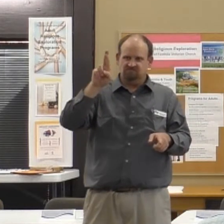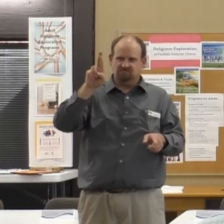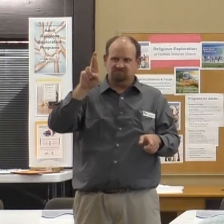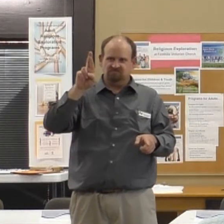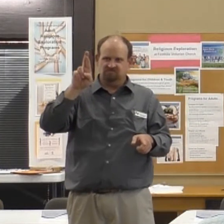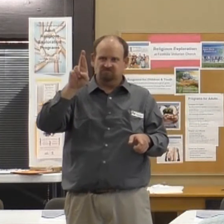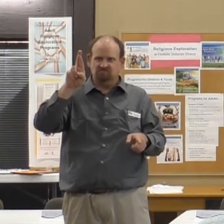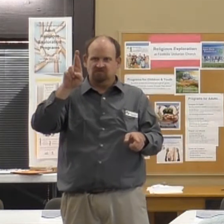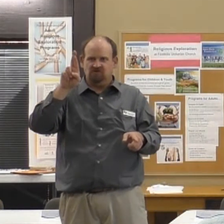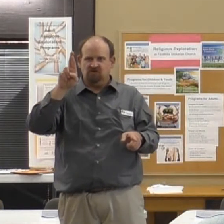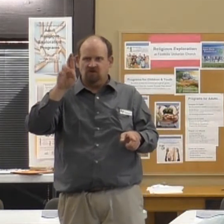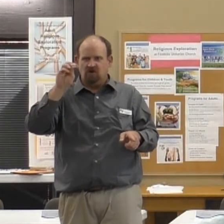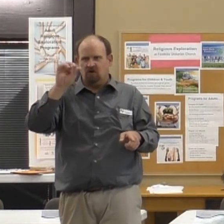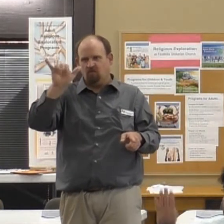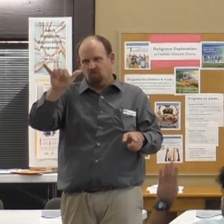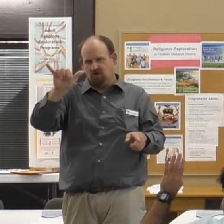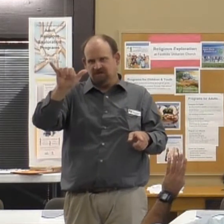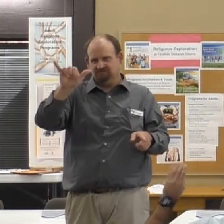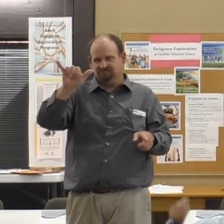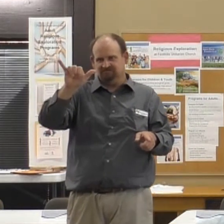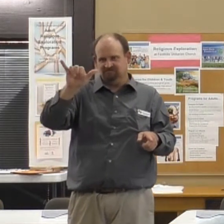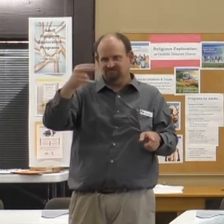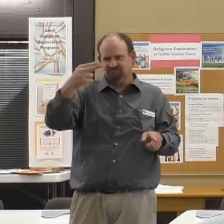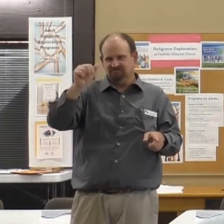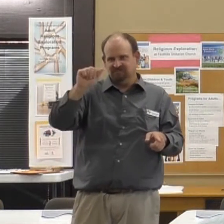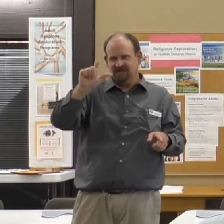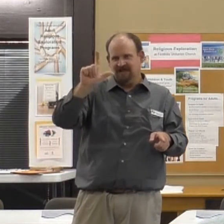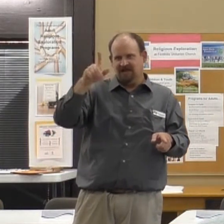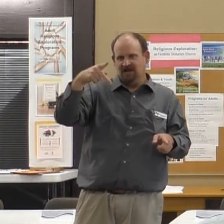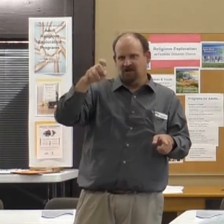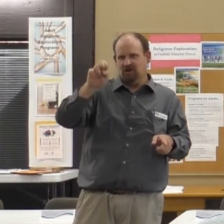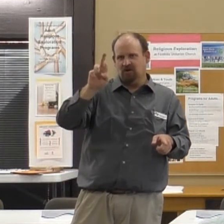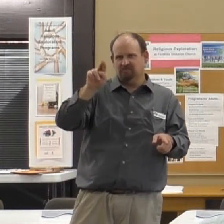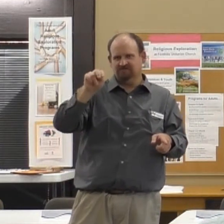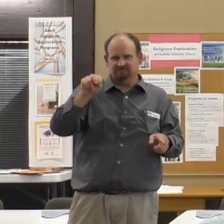That's Roy Halpern, first of all.